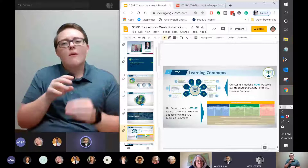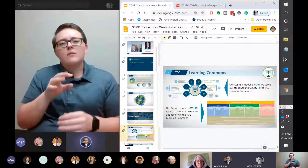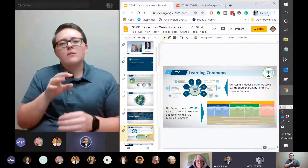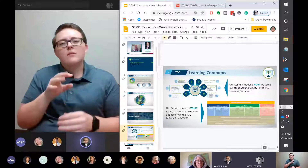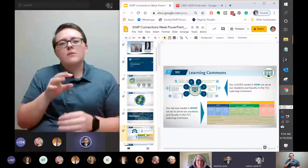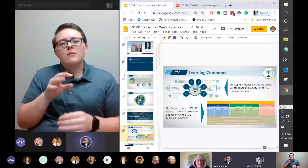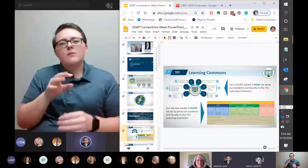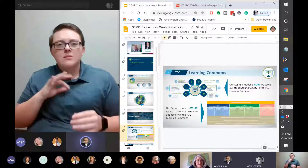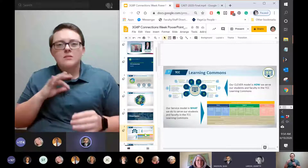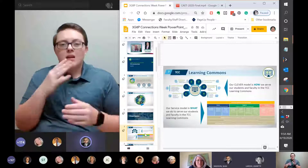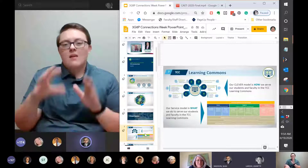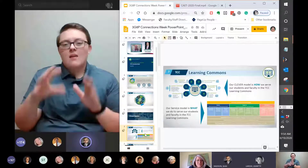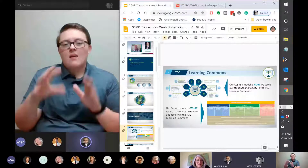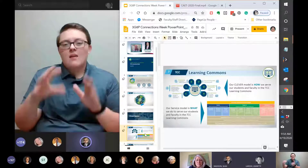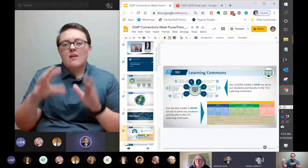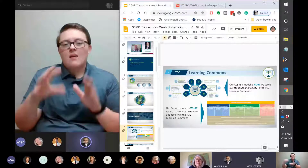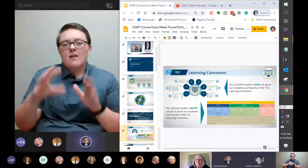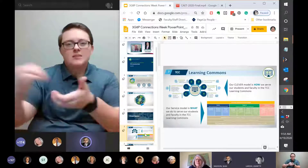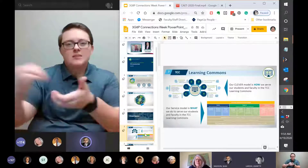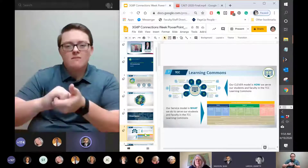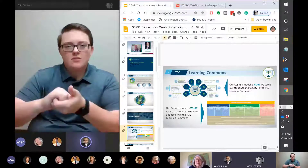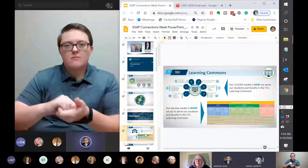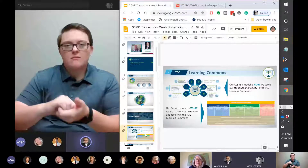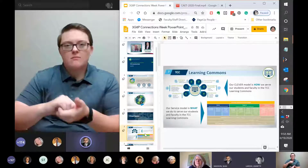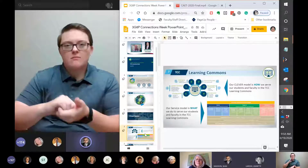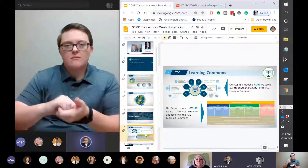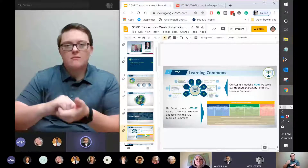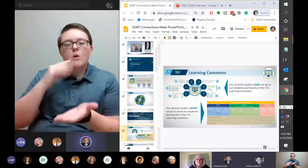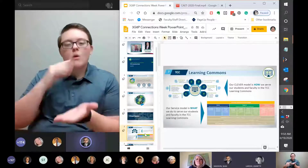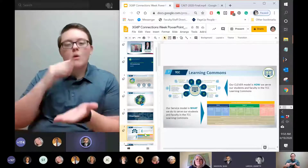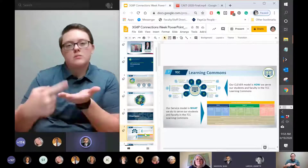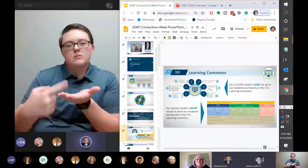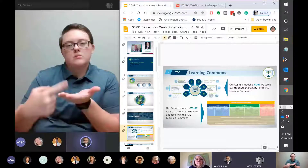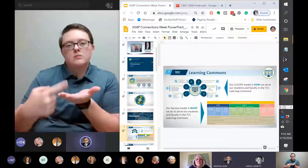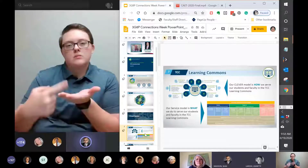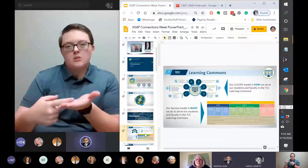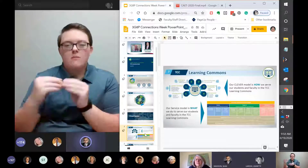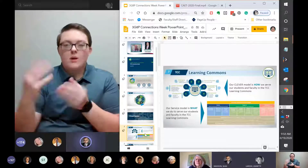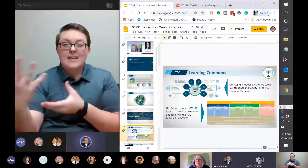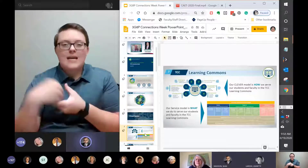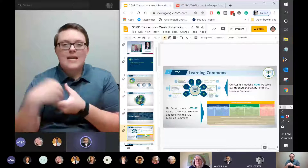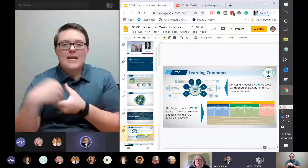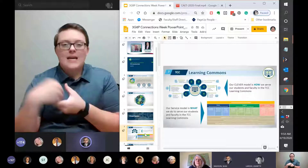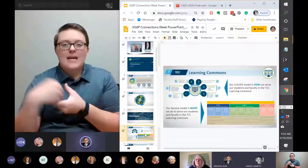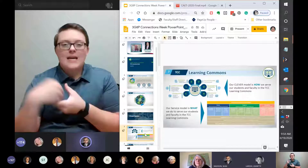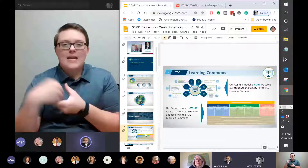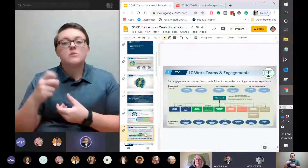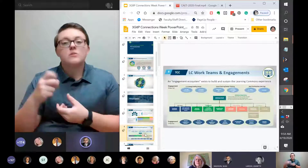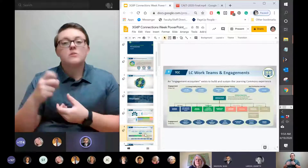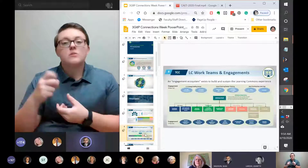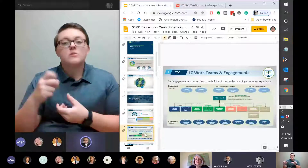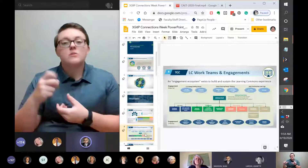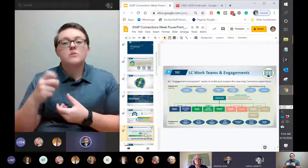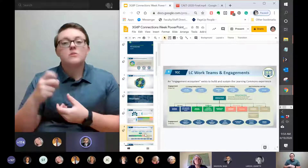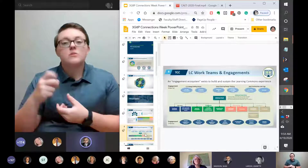areas where there will be some discussion, some engagement as well. You can go to the next slide.